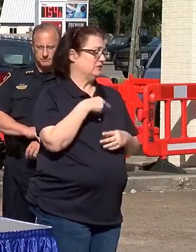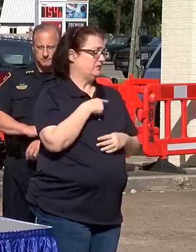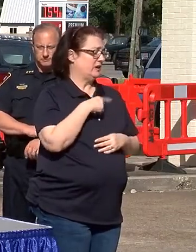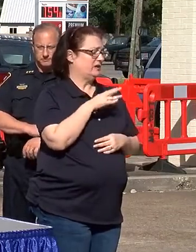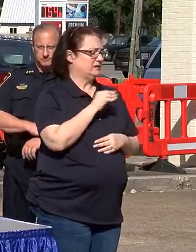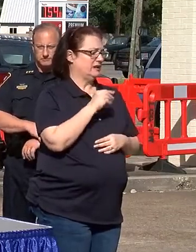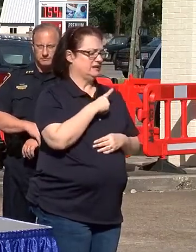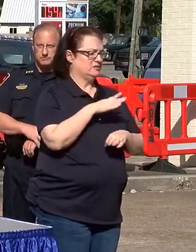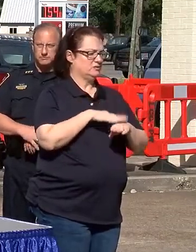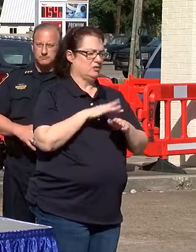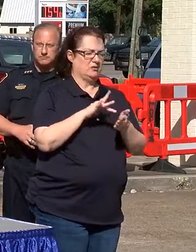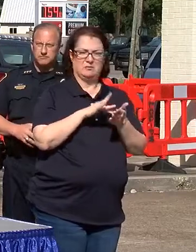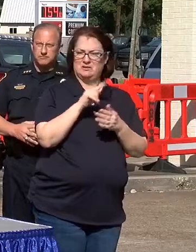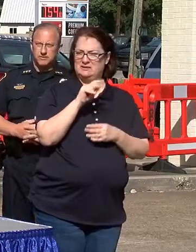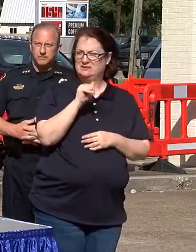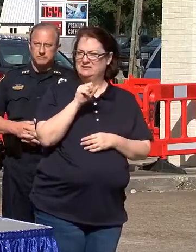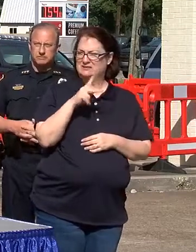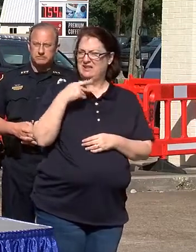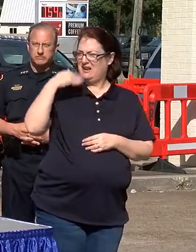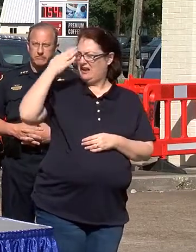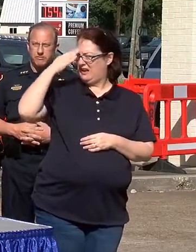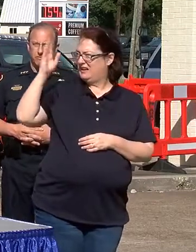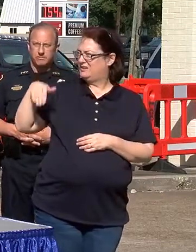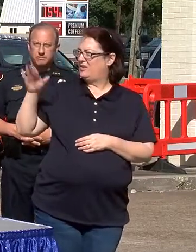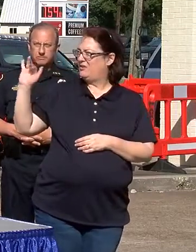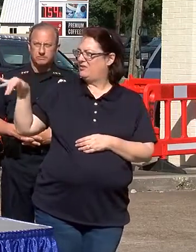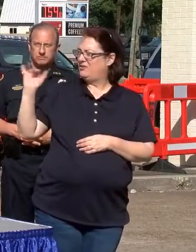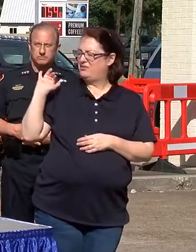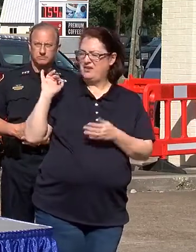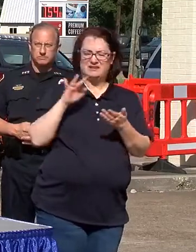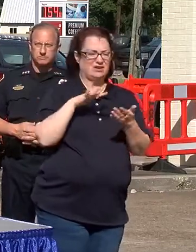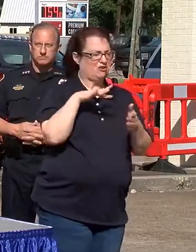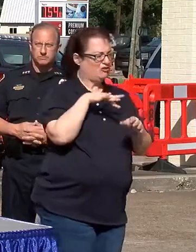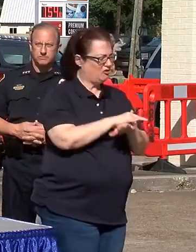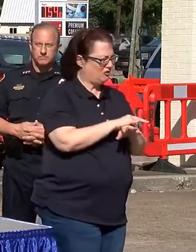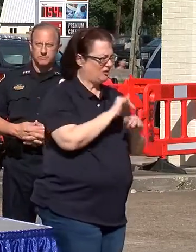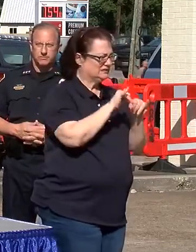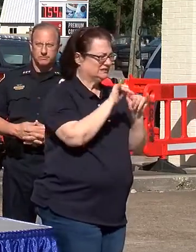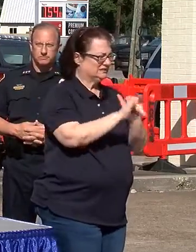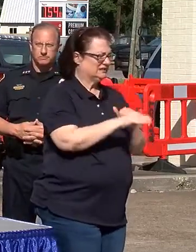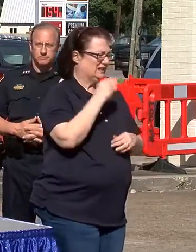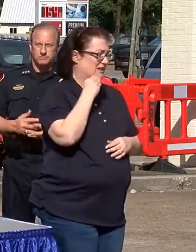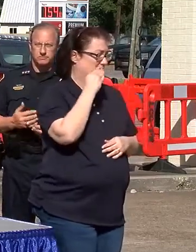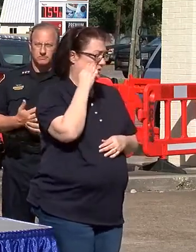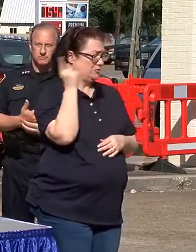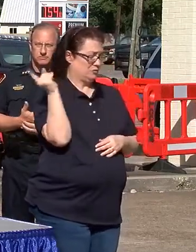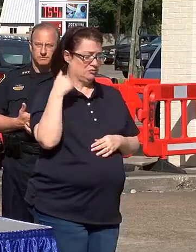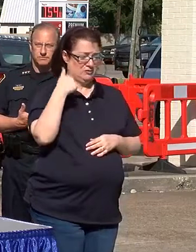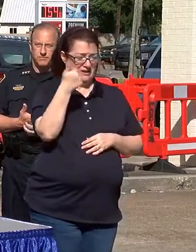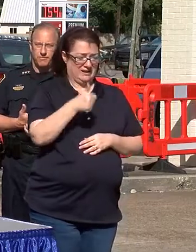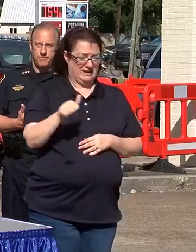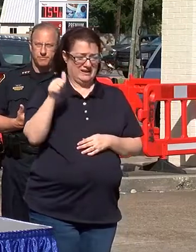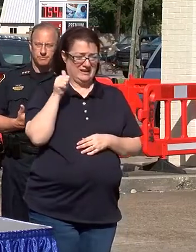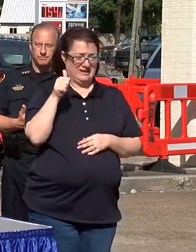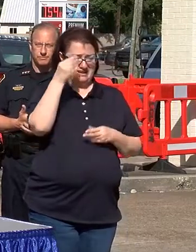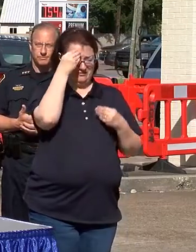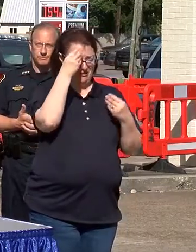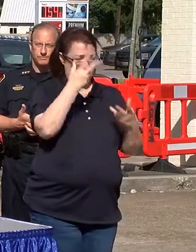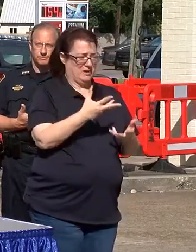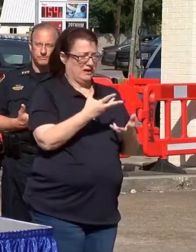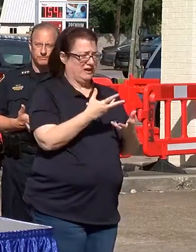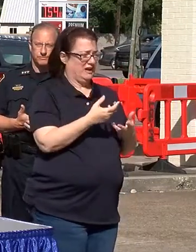force. Still real early since the stay-at-home order was initiated, but do y'all have any data on how much the parish